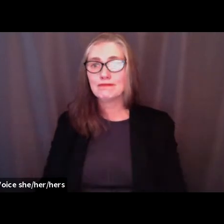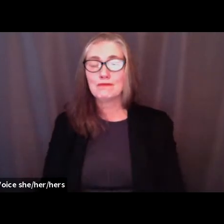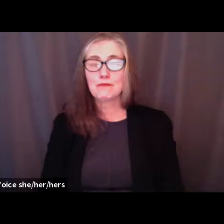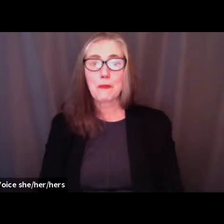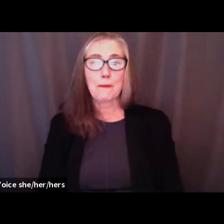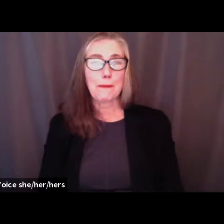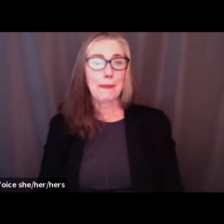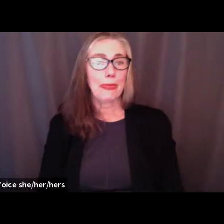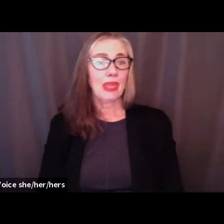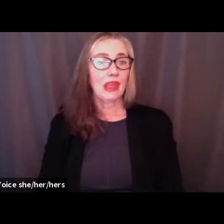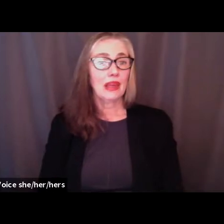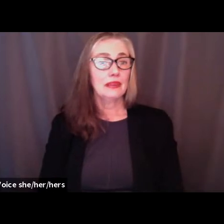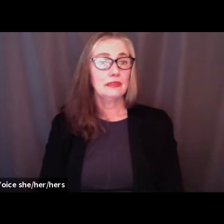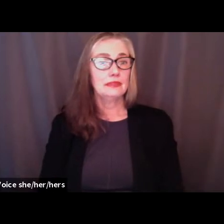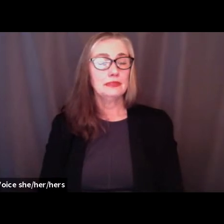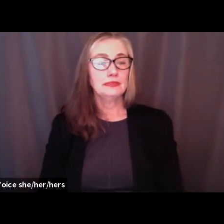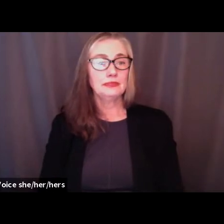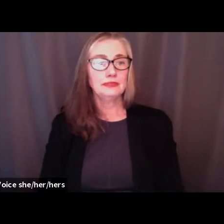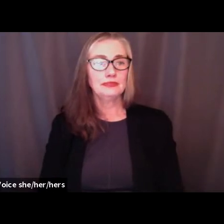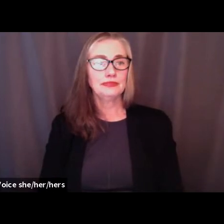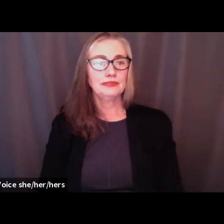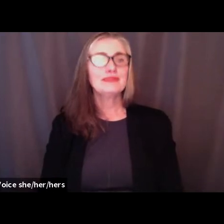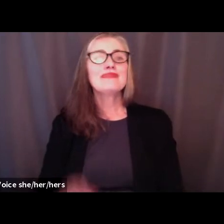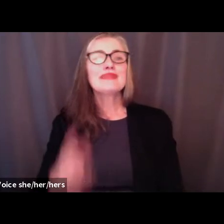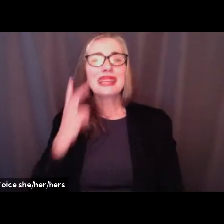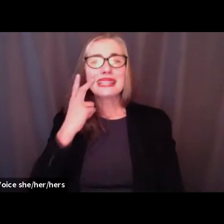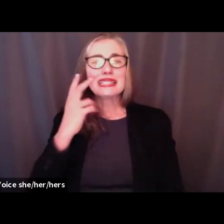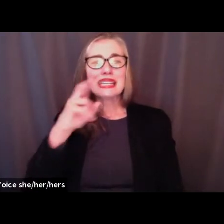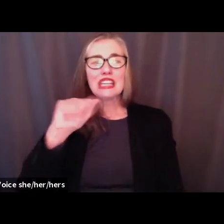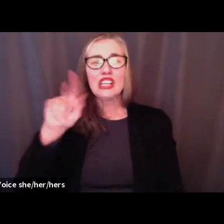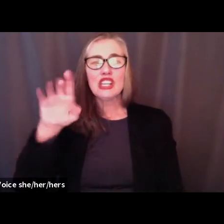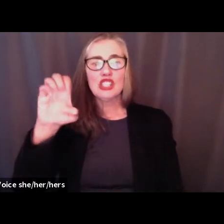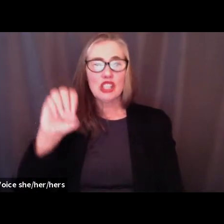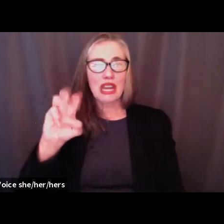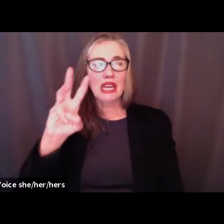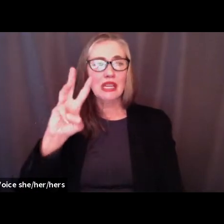I see Jane Wishon.